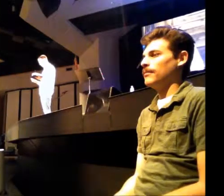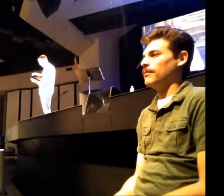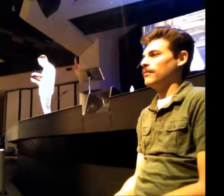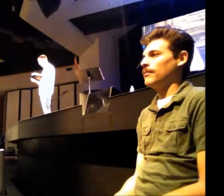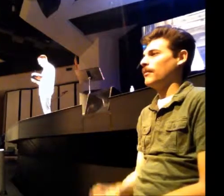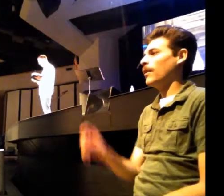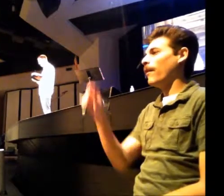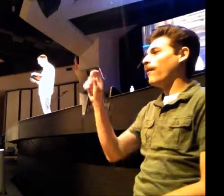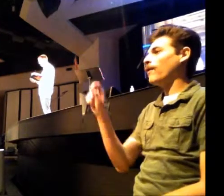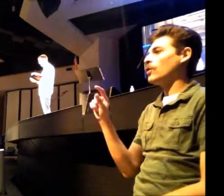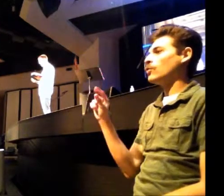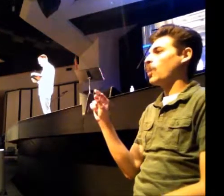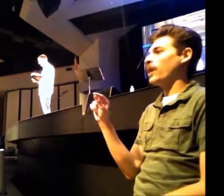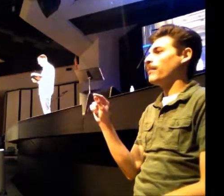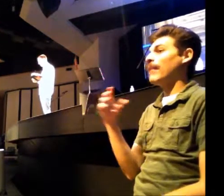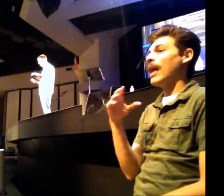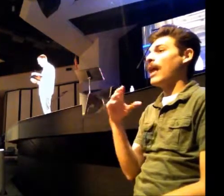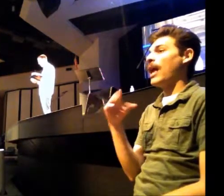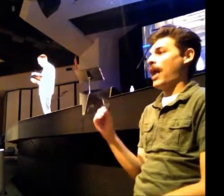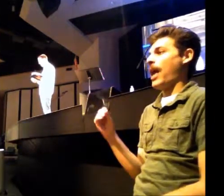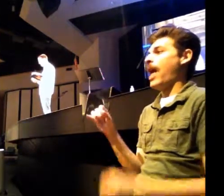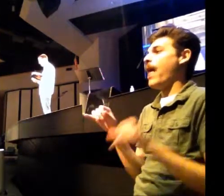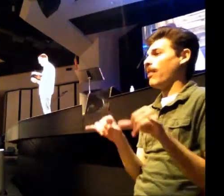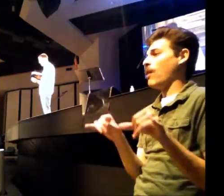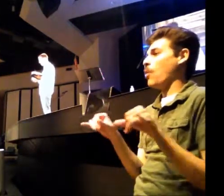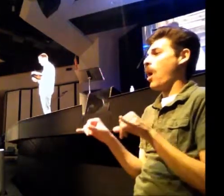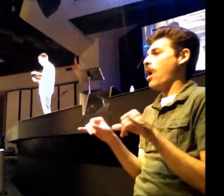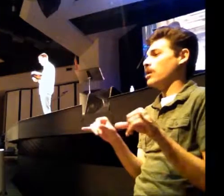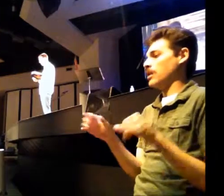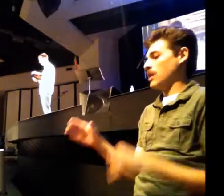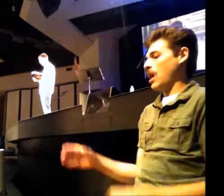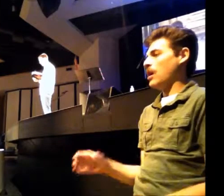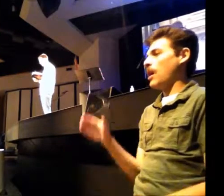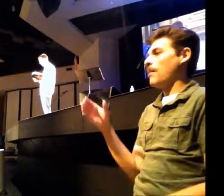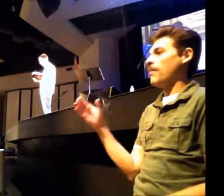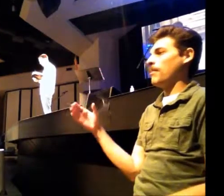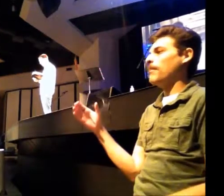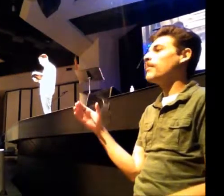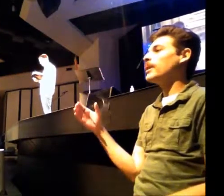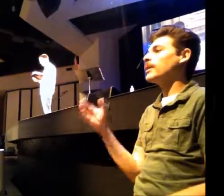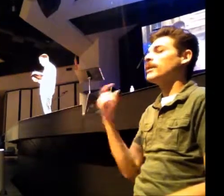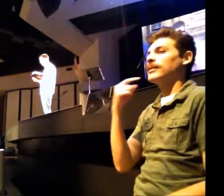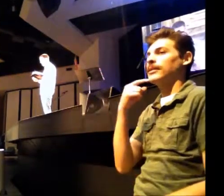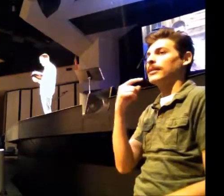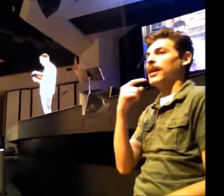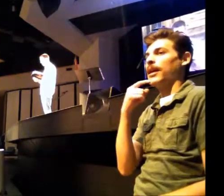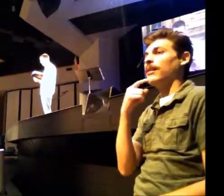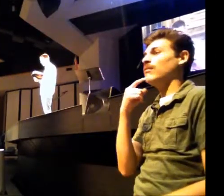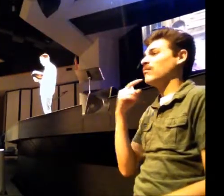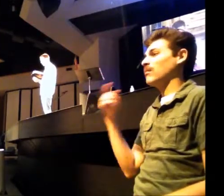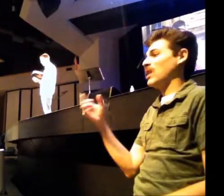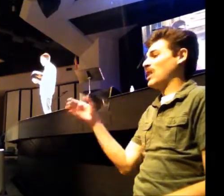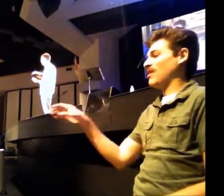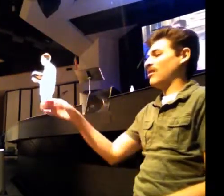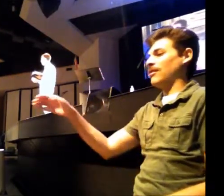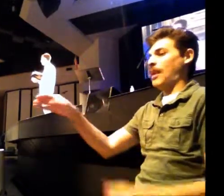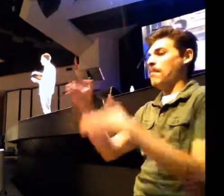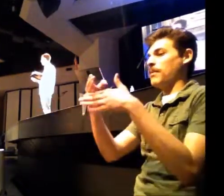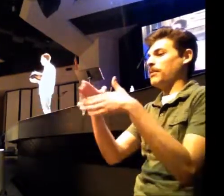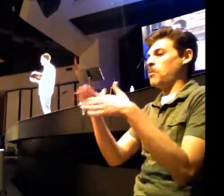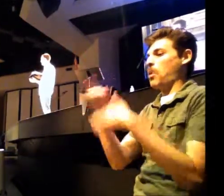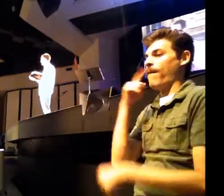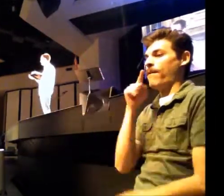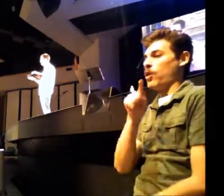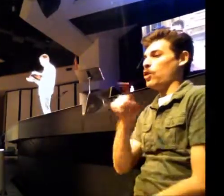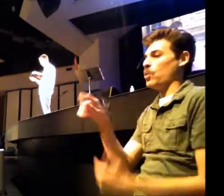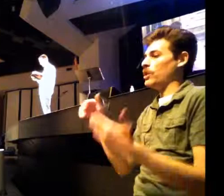Verse 20. And likewise, the cup after they had eaten, saying, this cup that is poured out for you is the new covenant